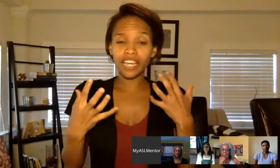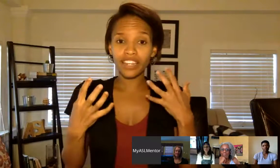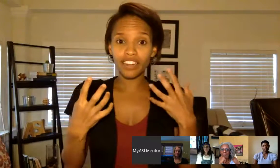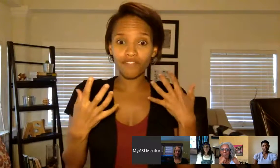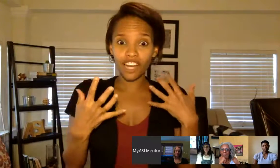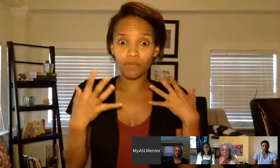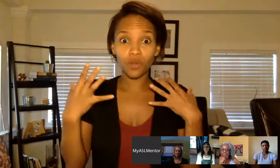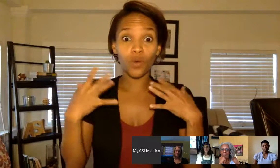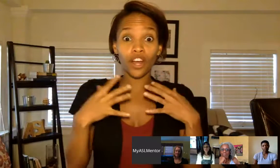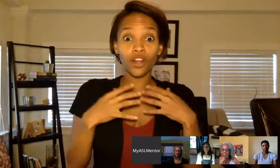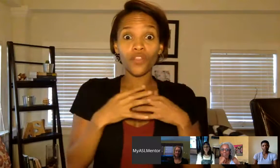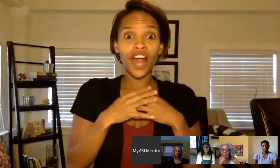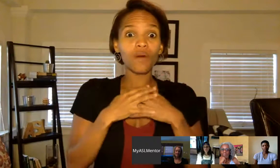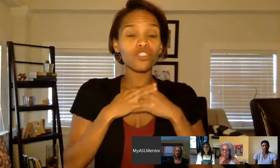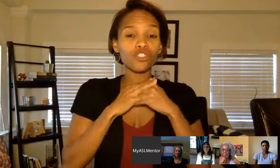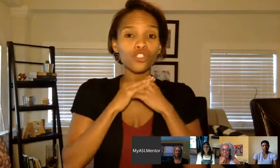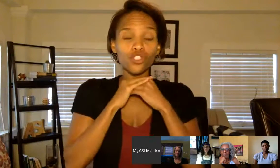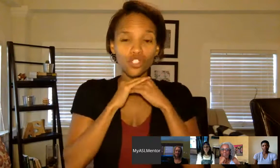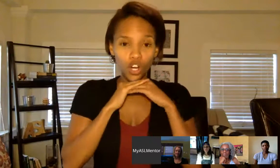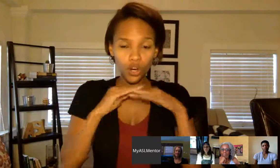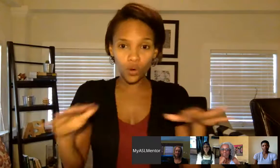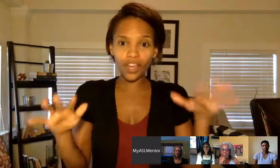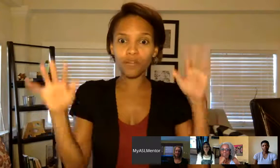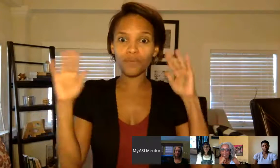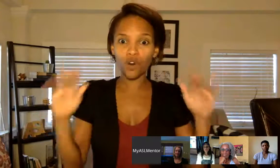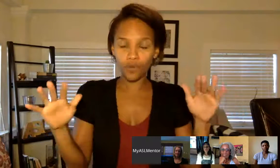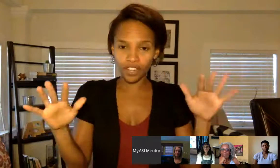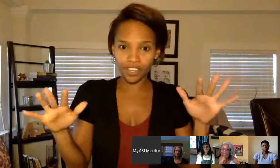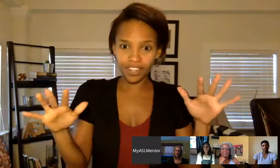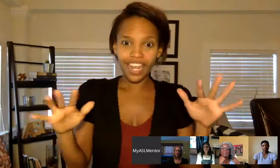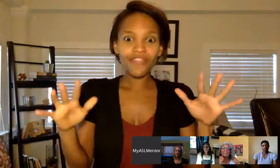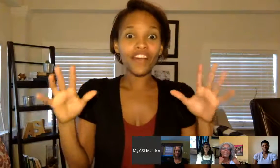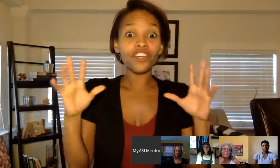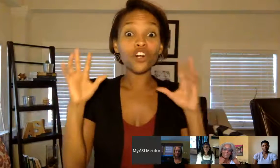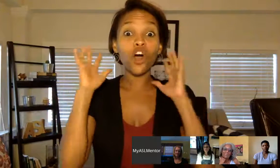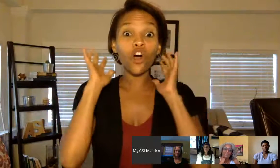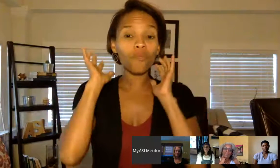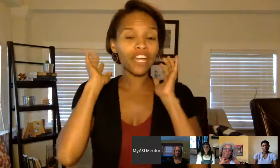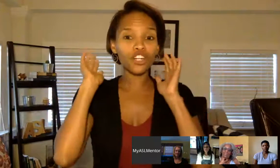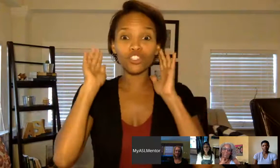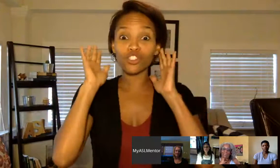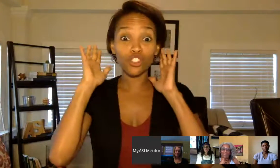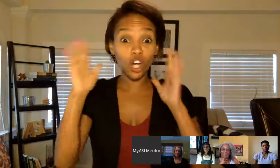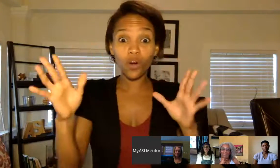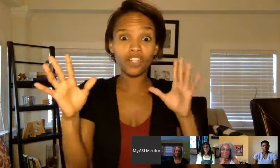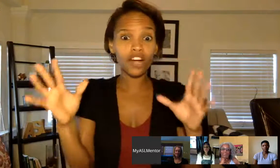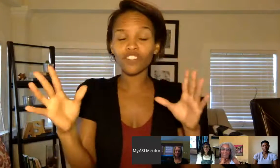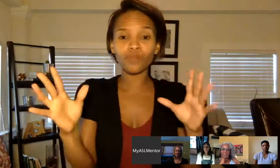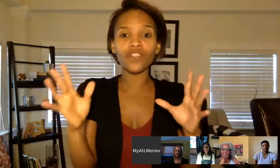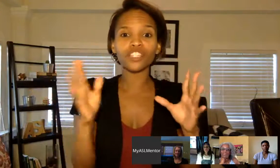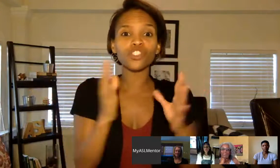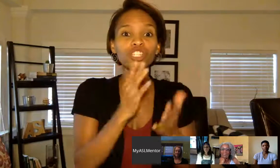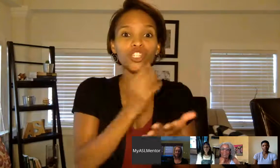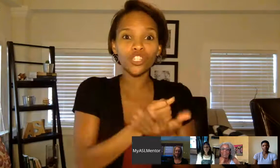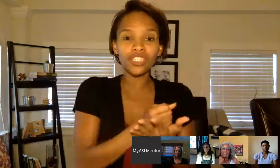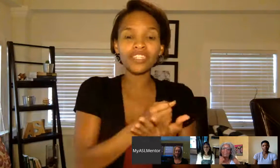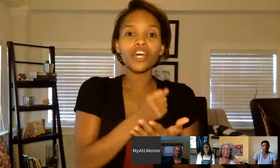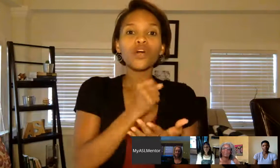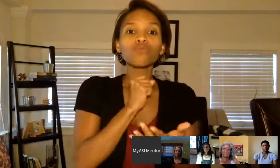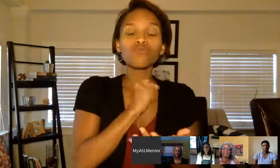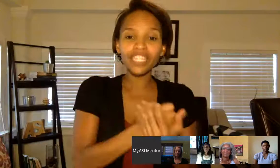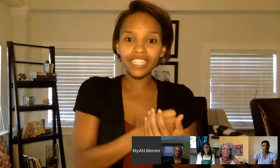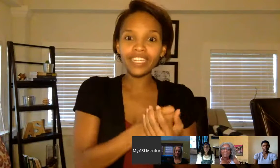up in an environment where that was so inappropriate that the call made her so uncomfortable that she